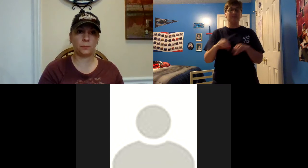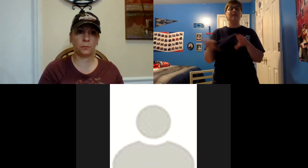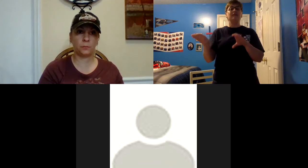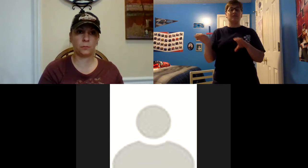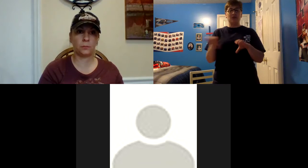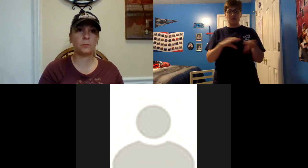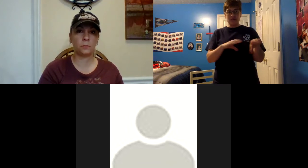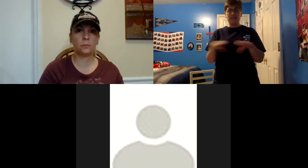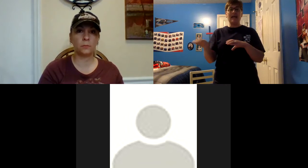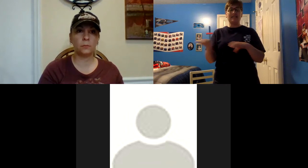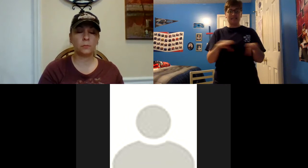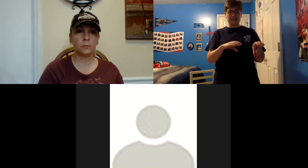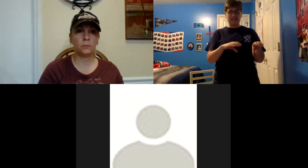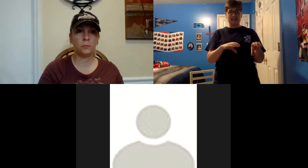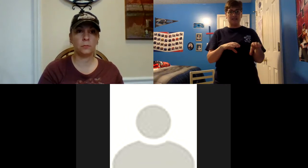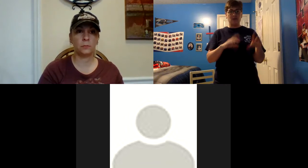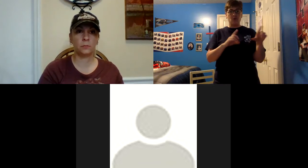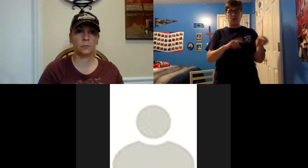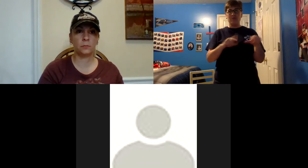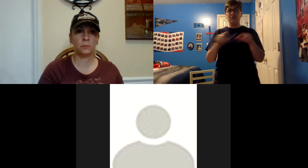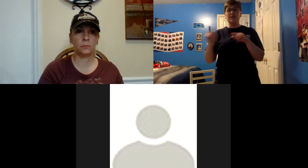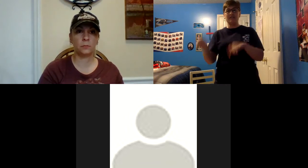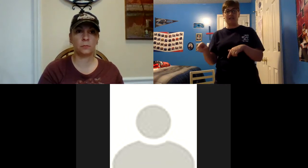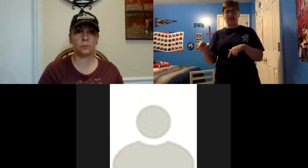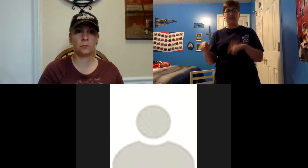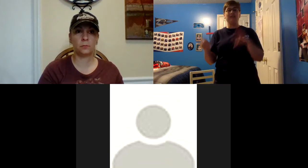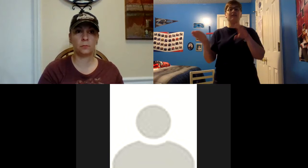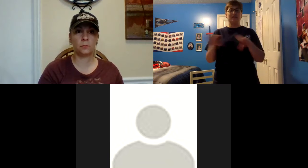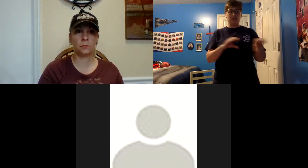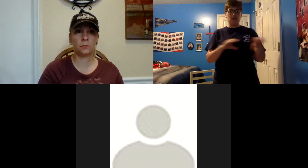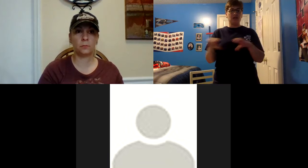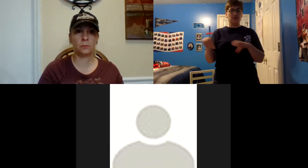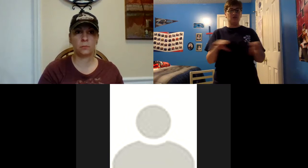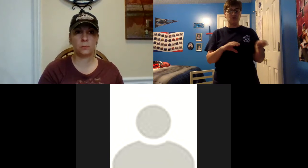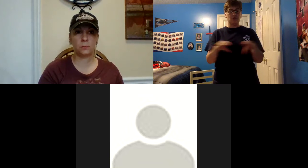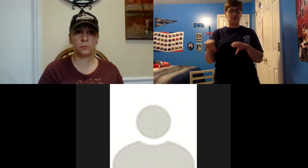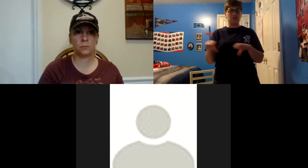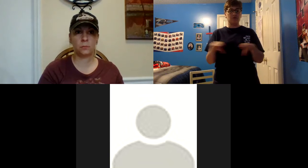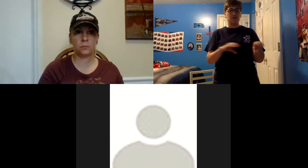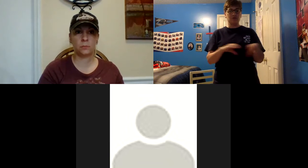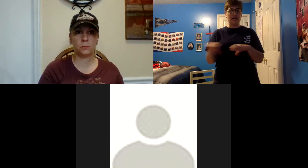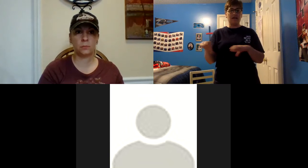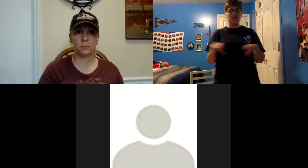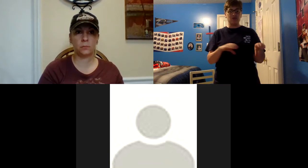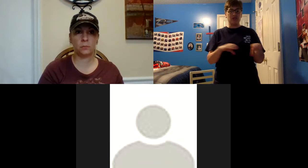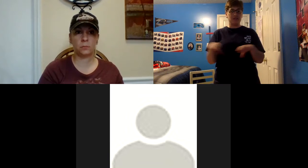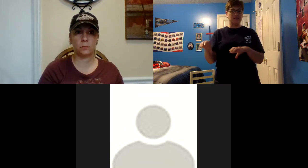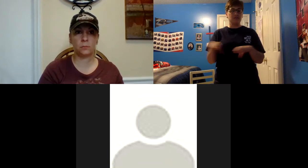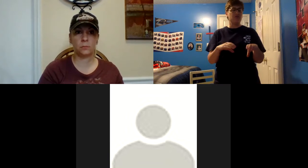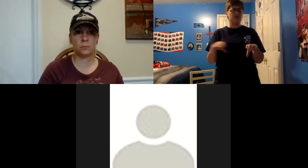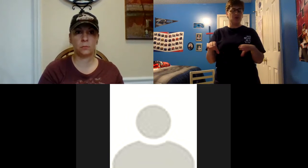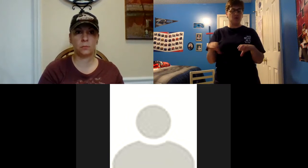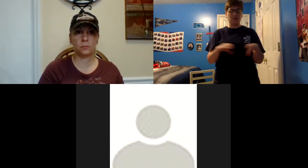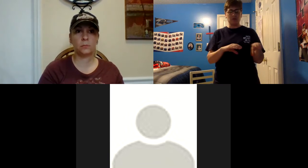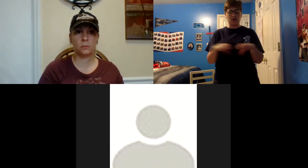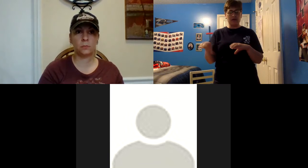it. So in that sense, you know, what have you done today? You're going to use your sign for done, or